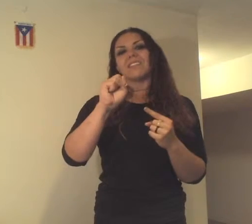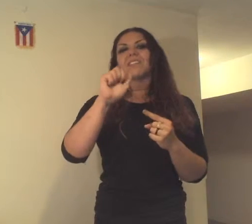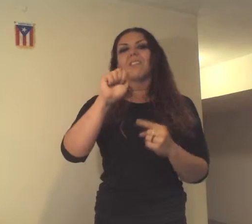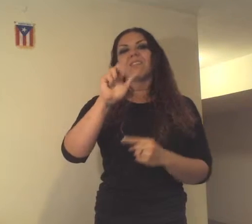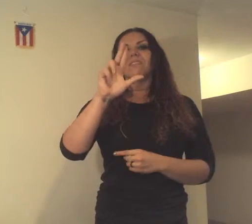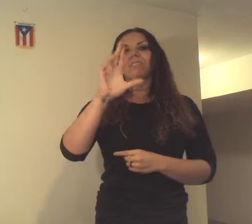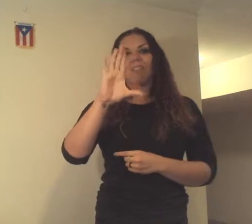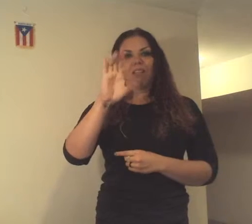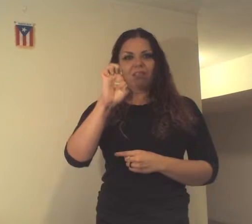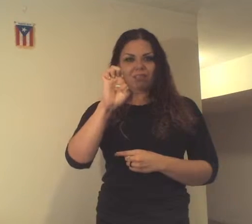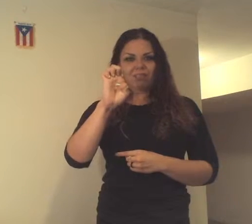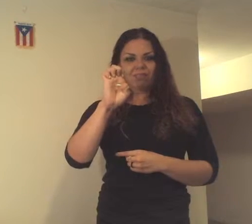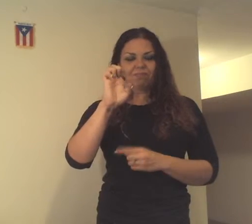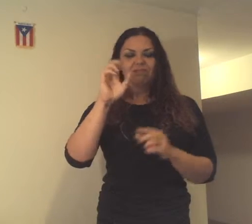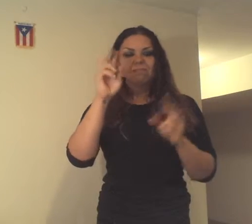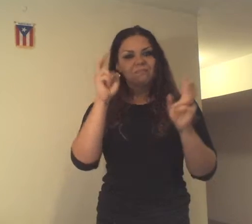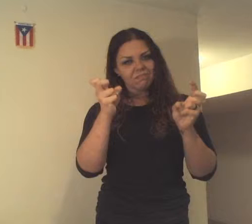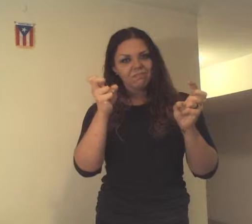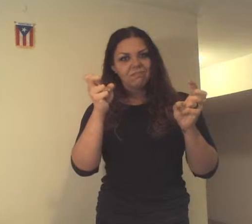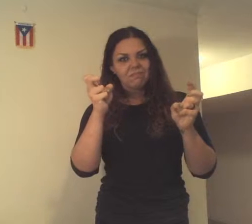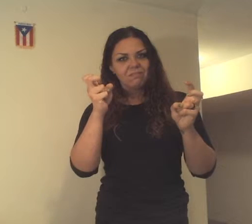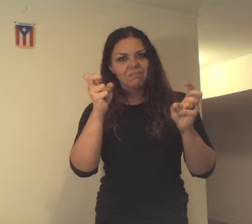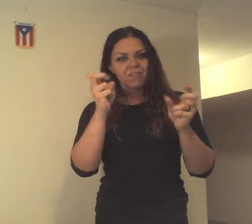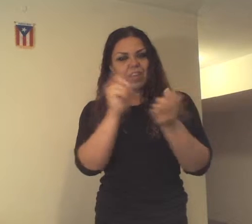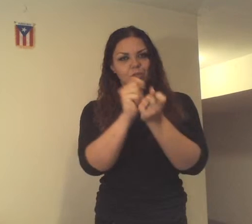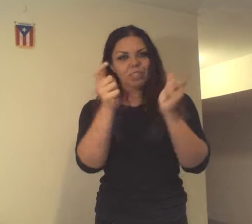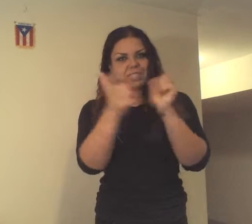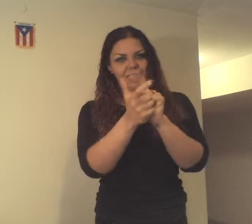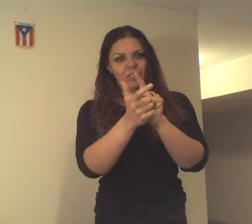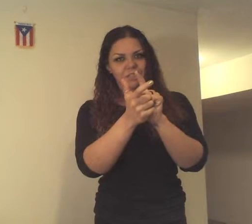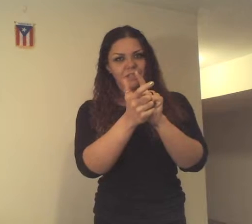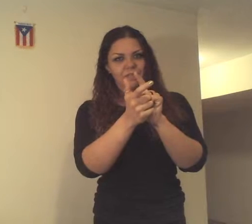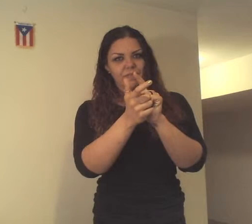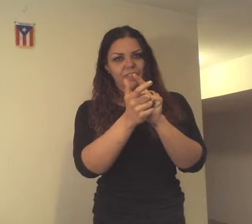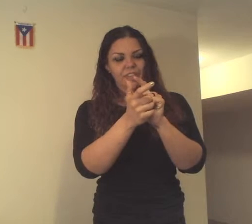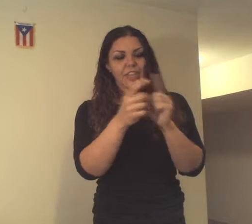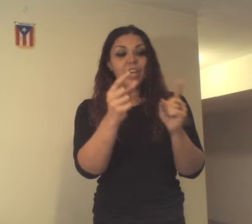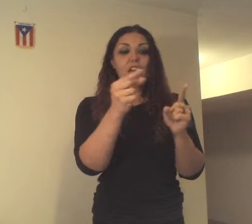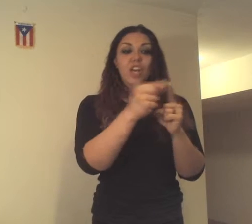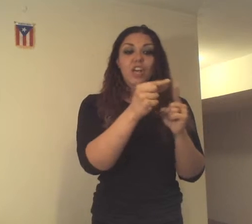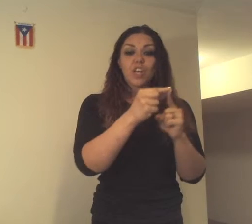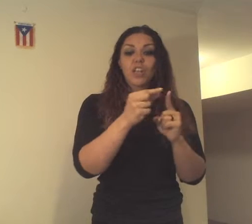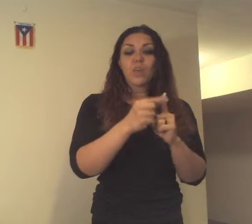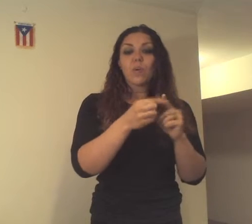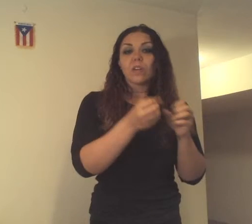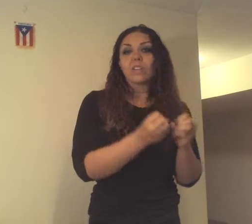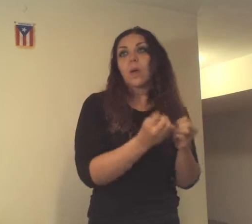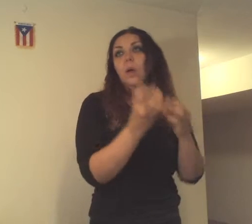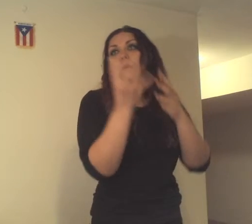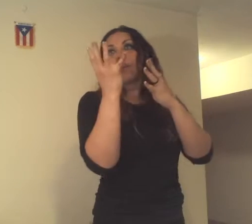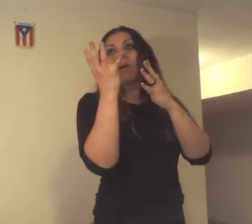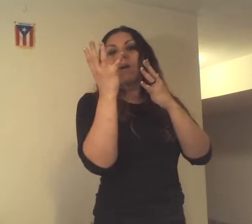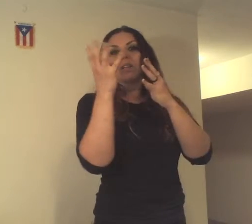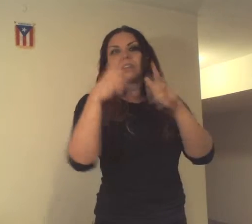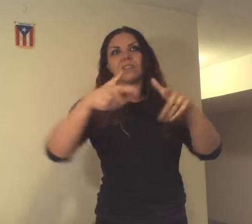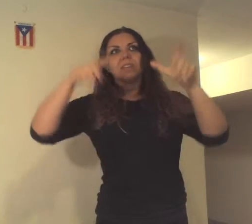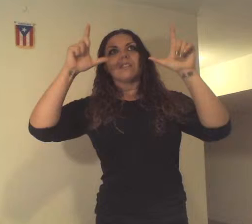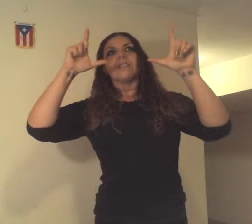get the words up in a window, and then apply the magic. Work on the fourth technology. And we currently